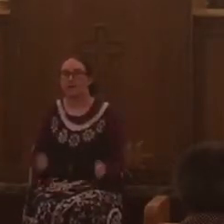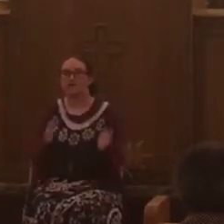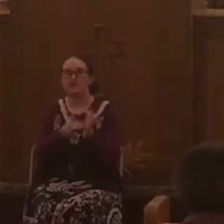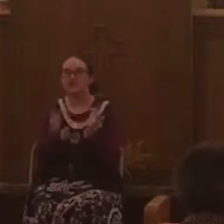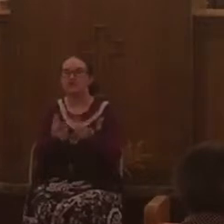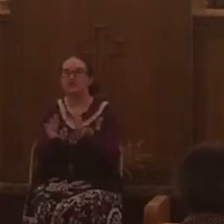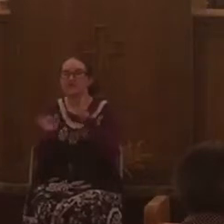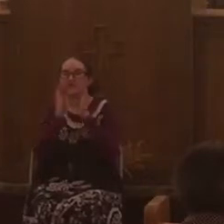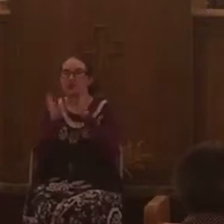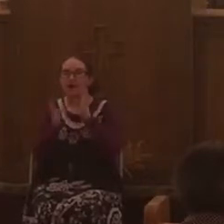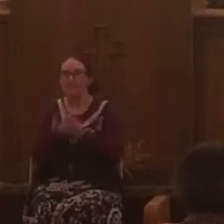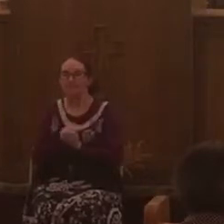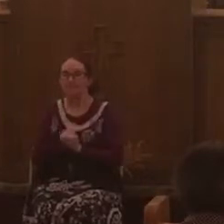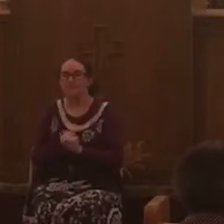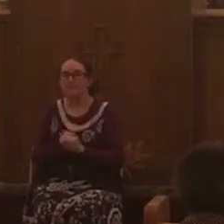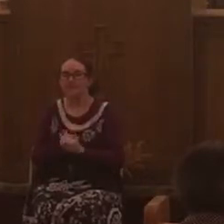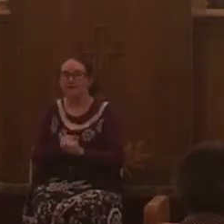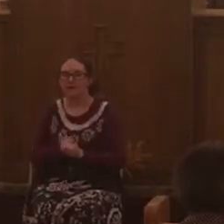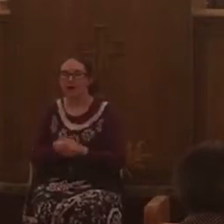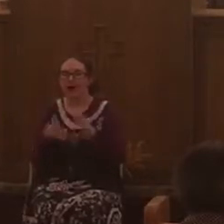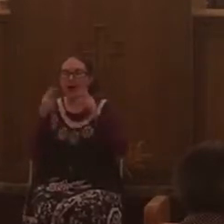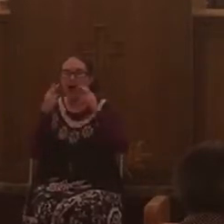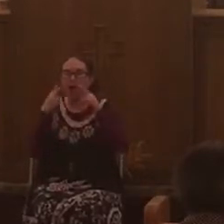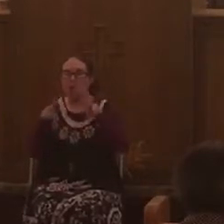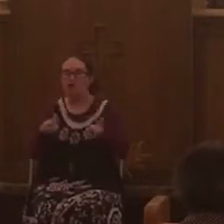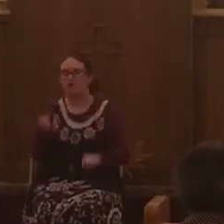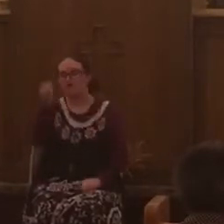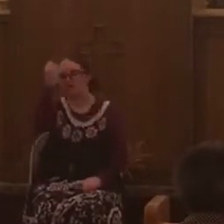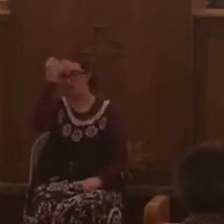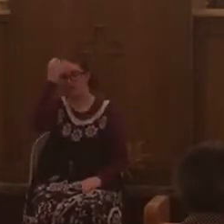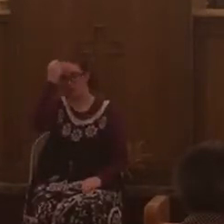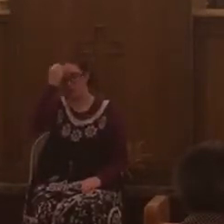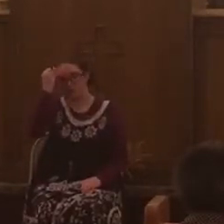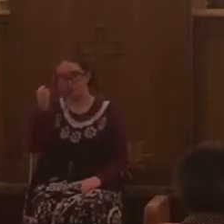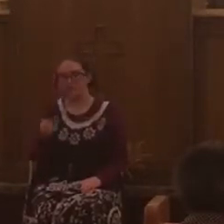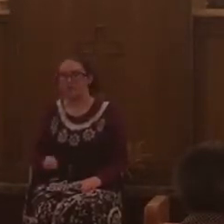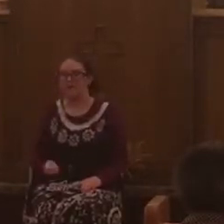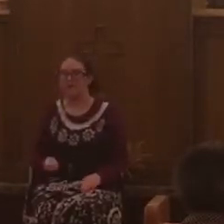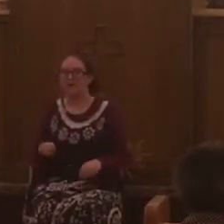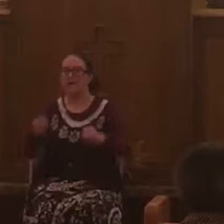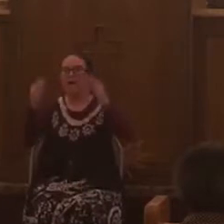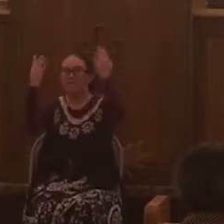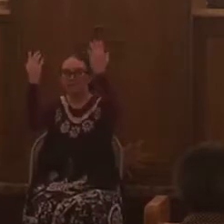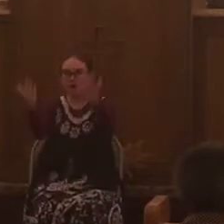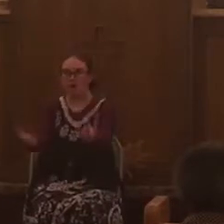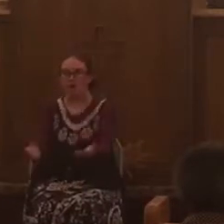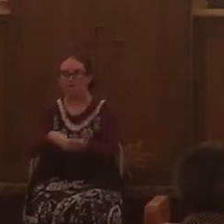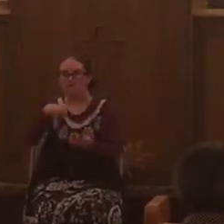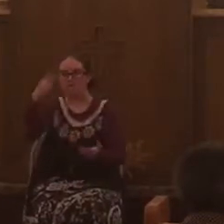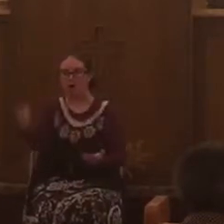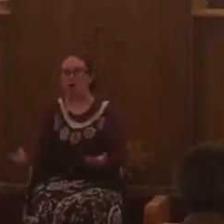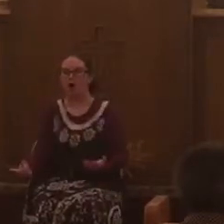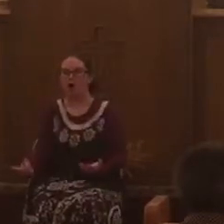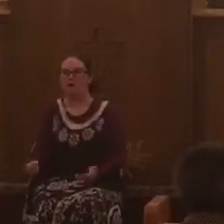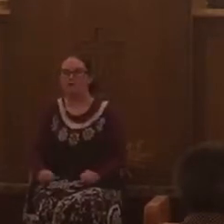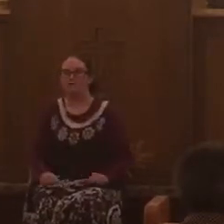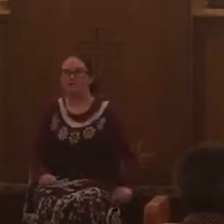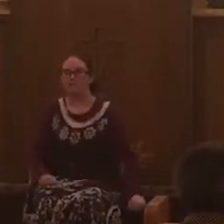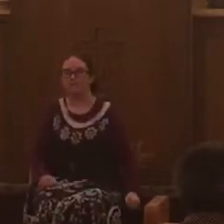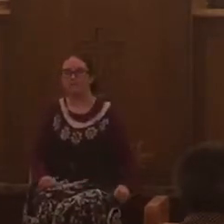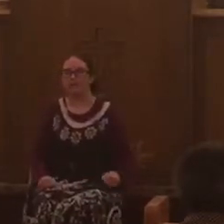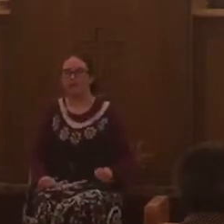Amen. I know he ain't got much of a brain in it. Hello. Amen. Behold, I give